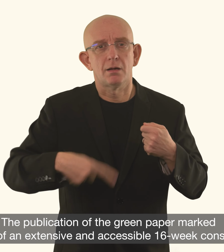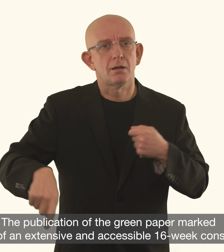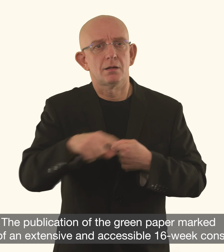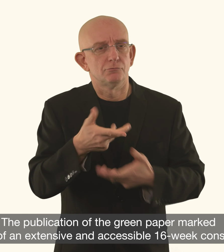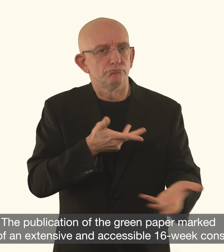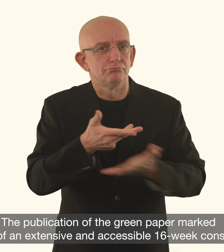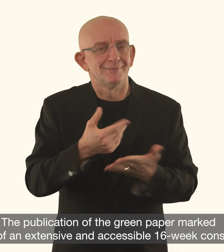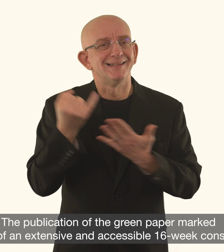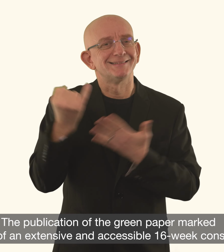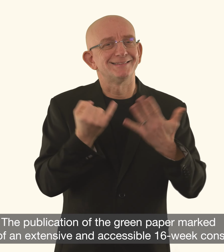Thank